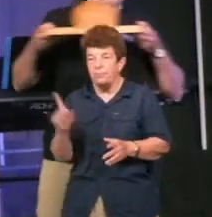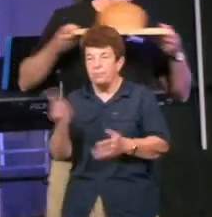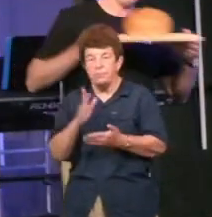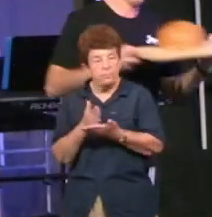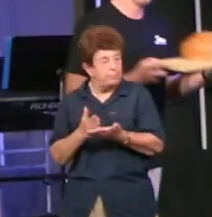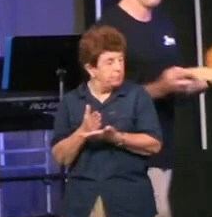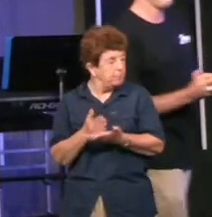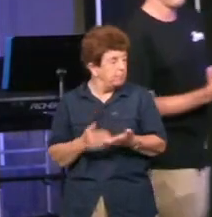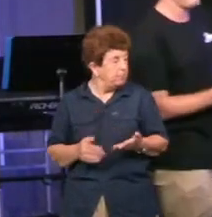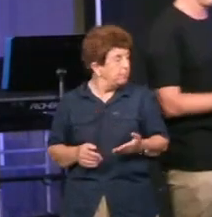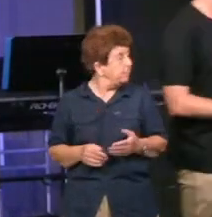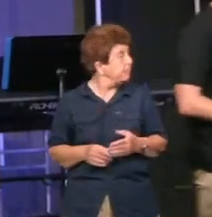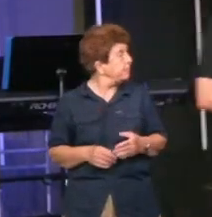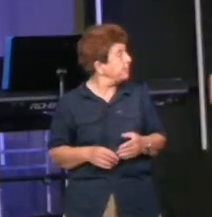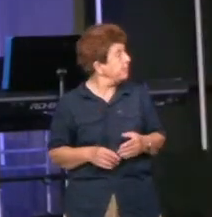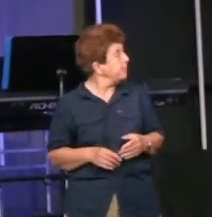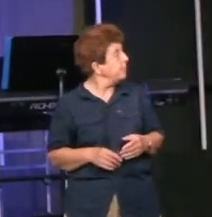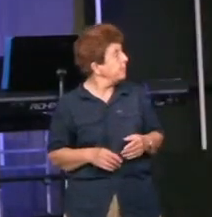bread?